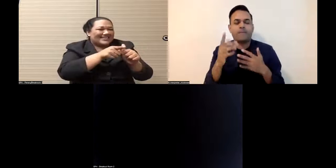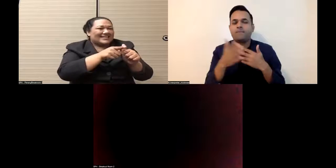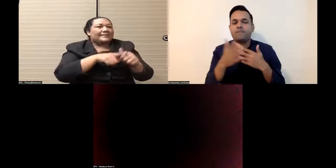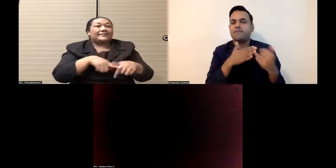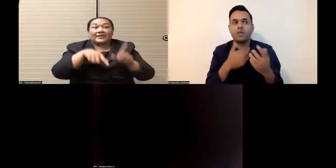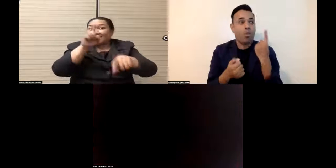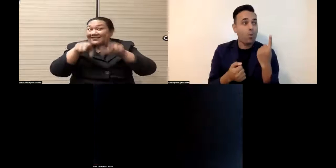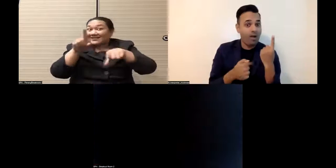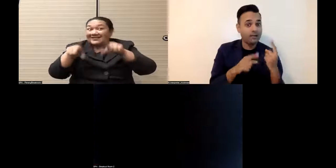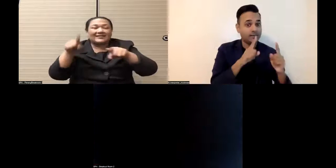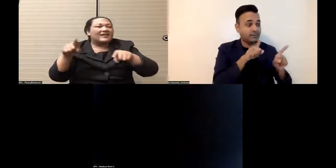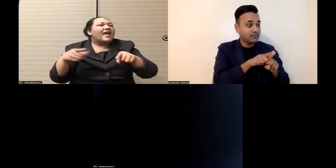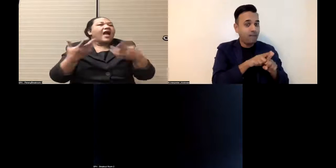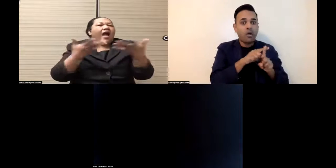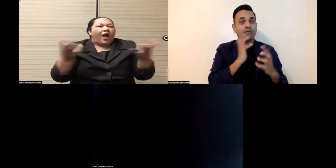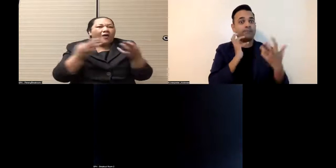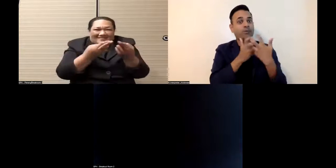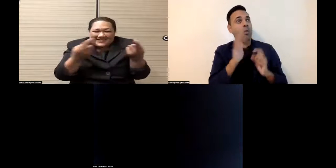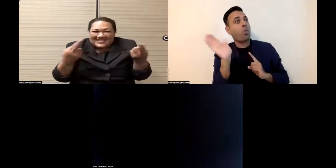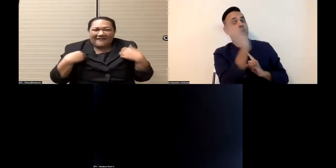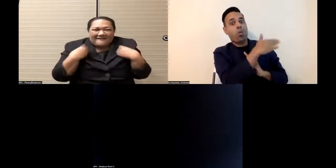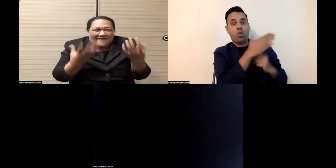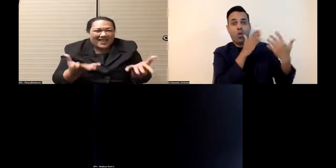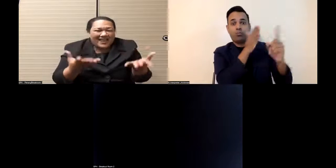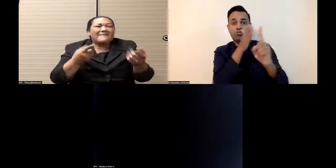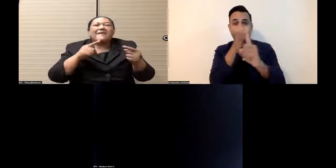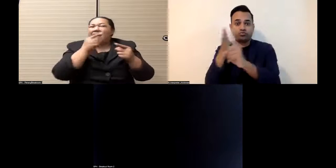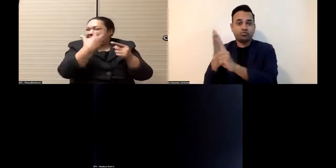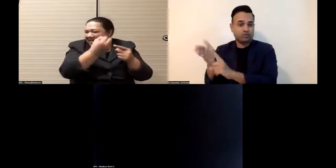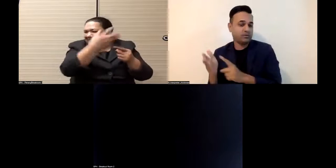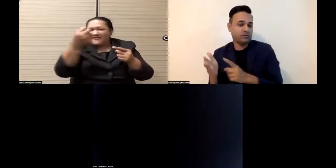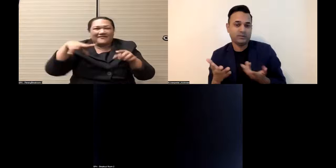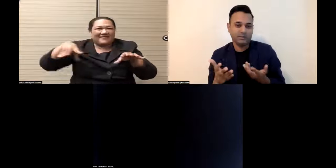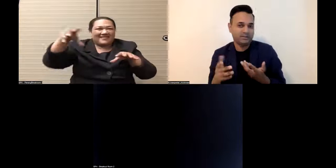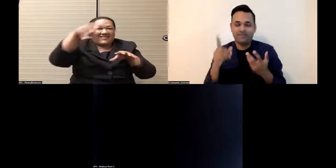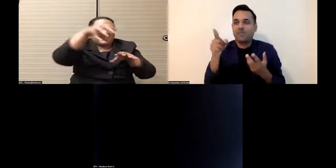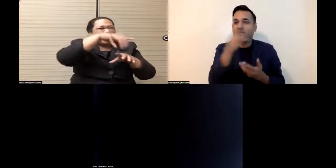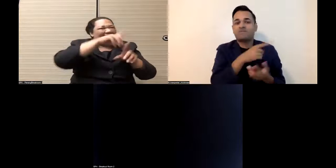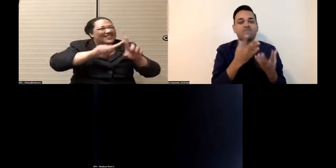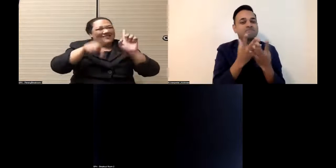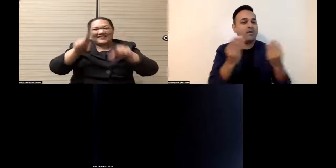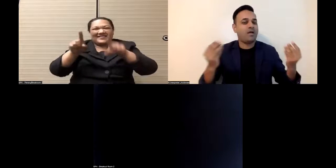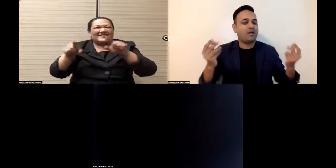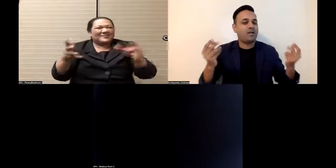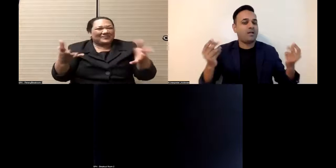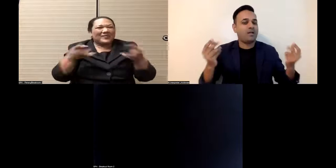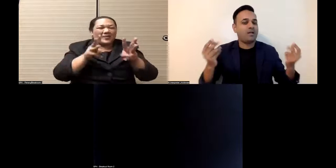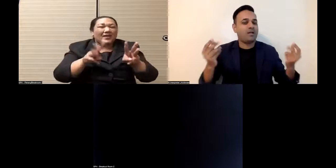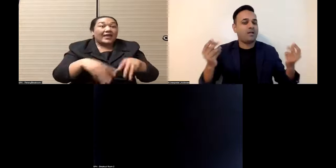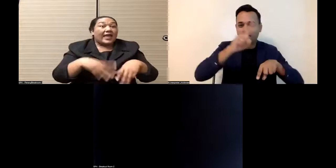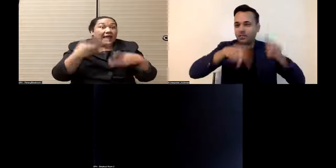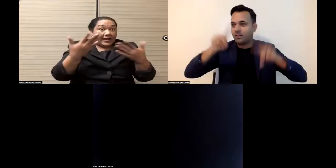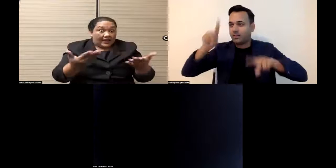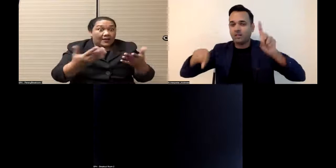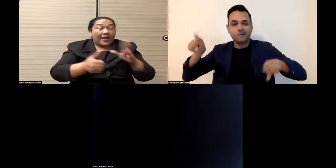the regions. In enabling access and participation in education for students with disabilities